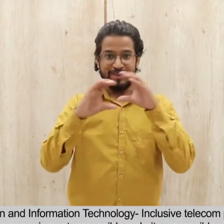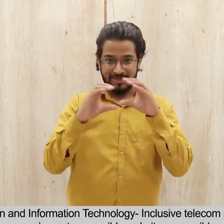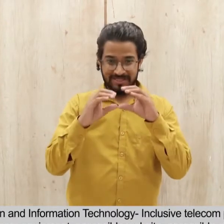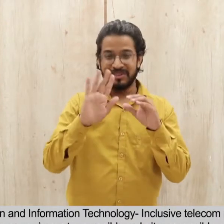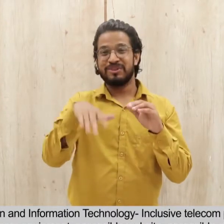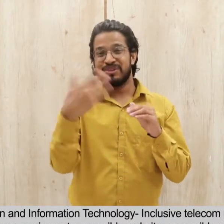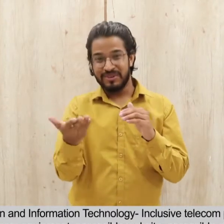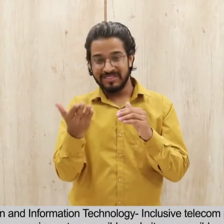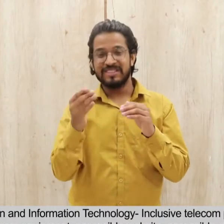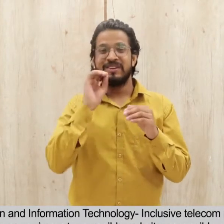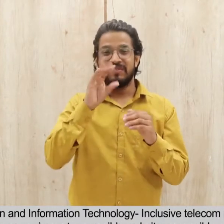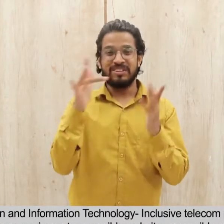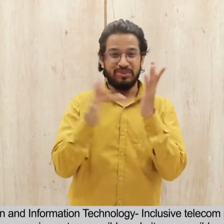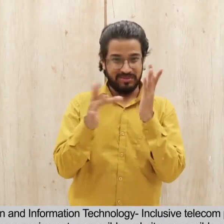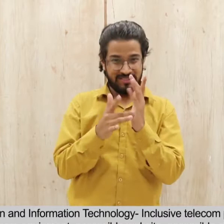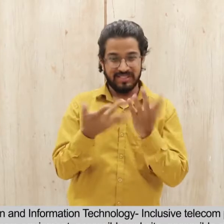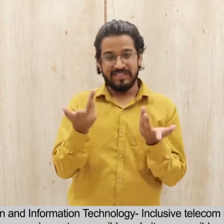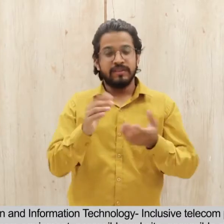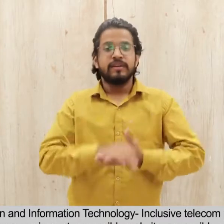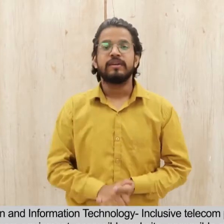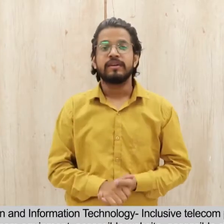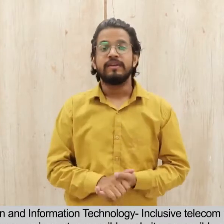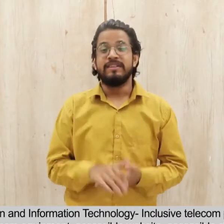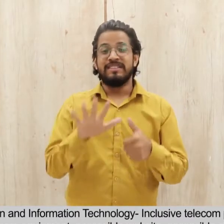Ministry of Communication and Information Technology.